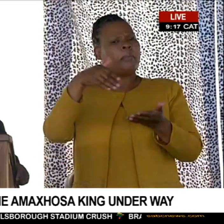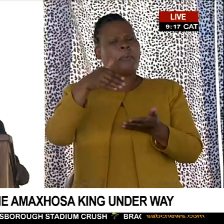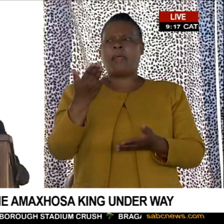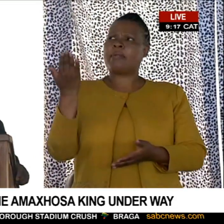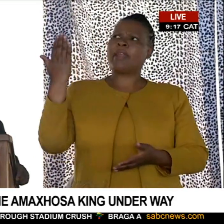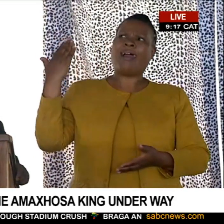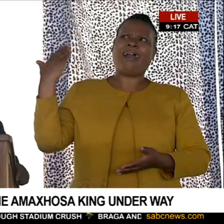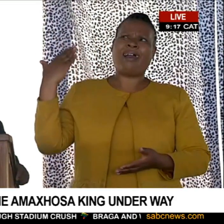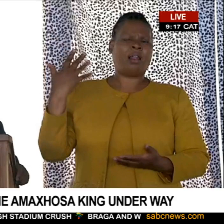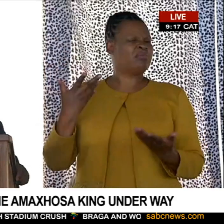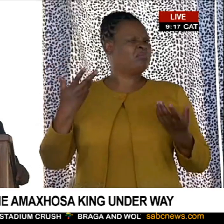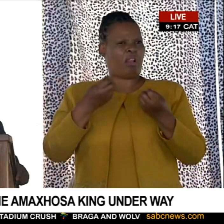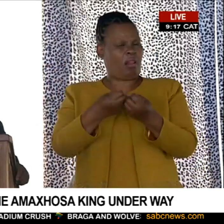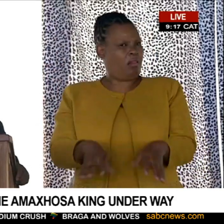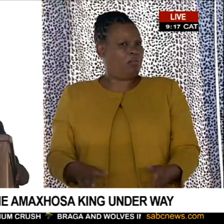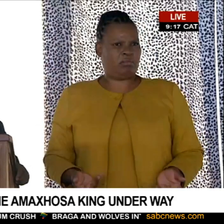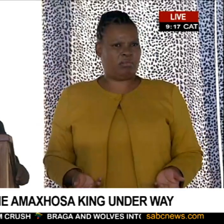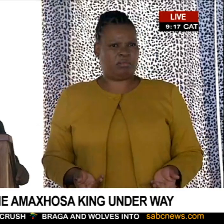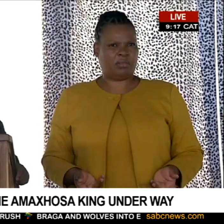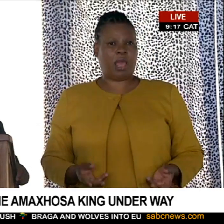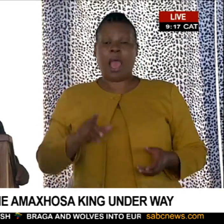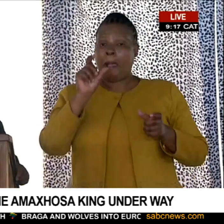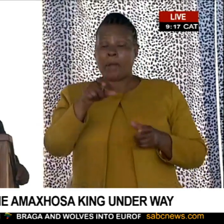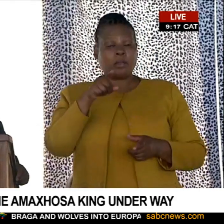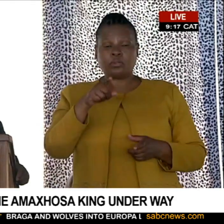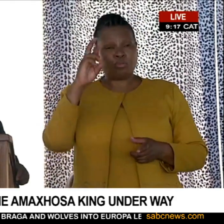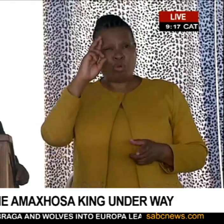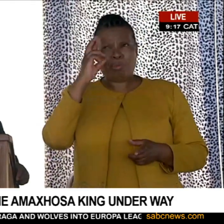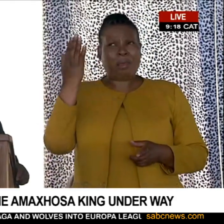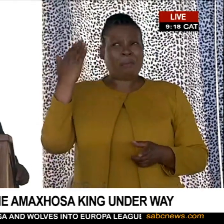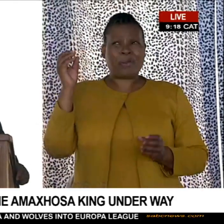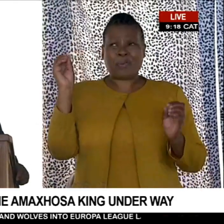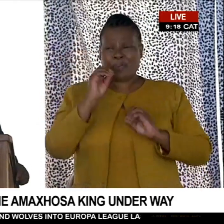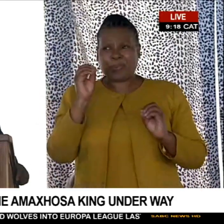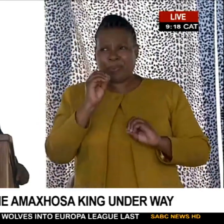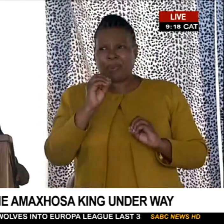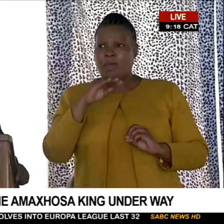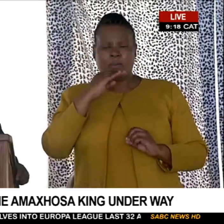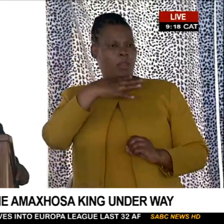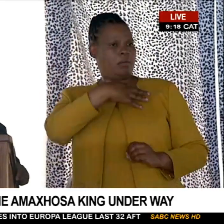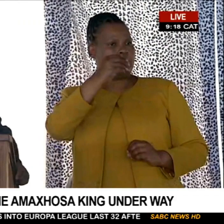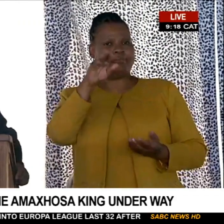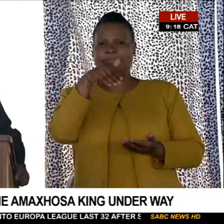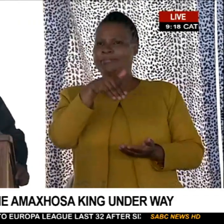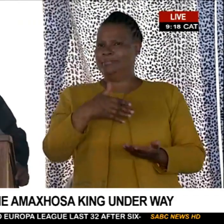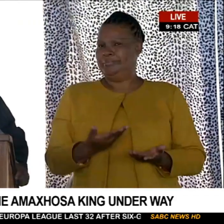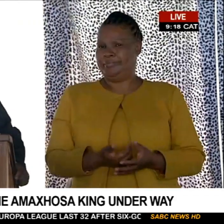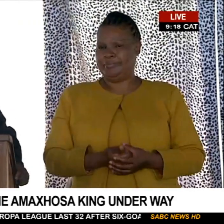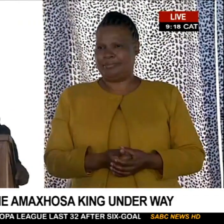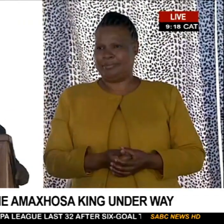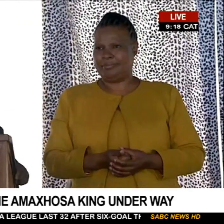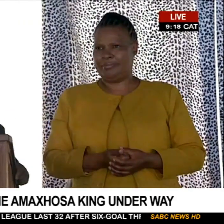nation, and a people without a past is a people without a soul.